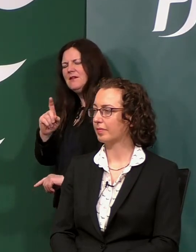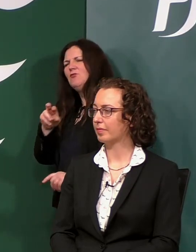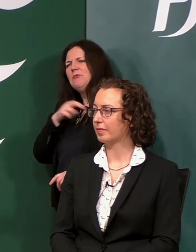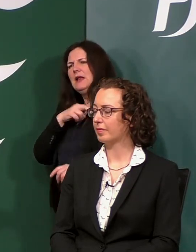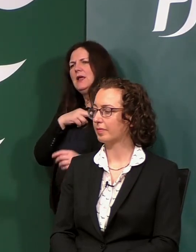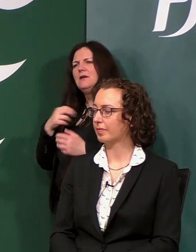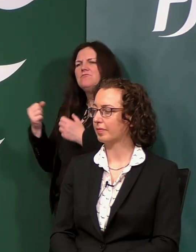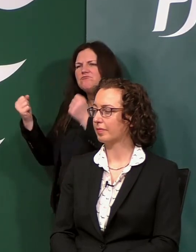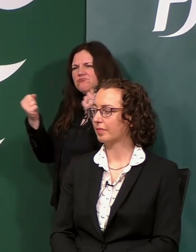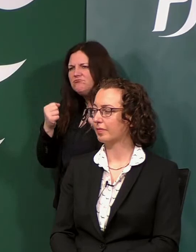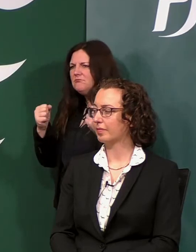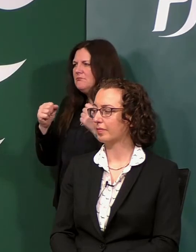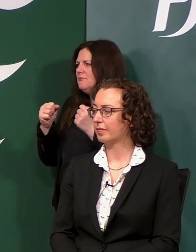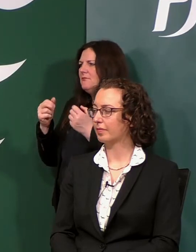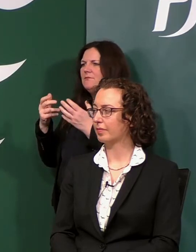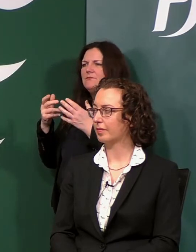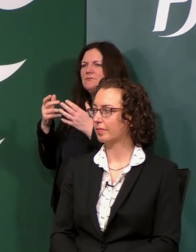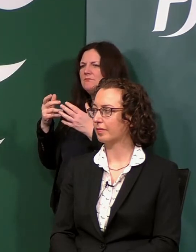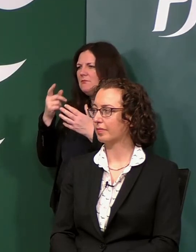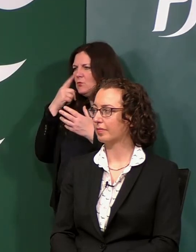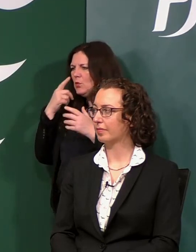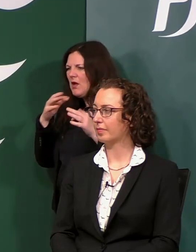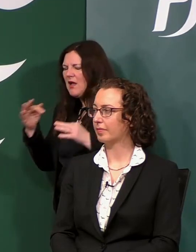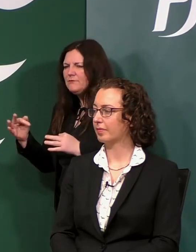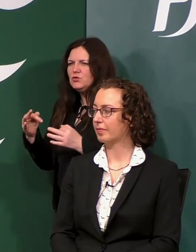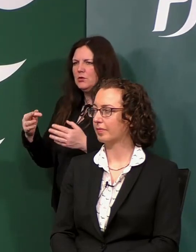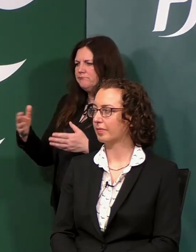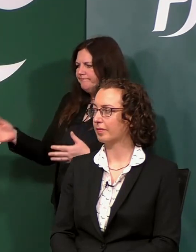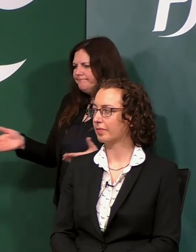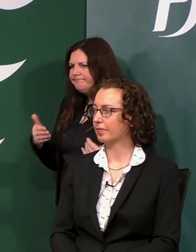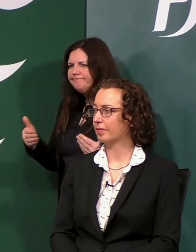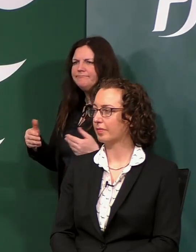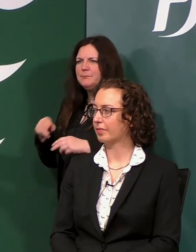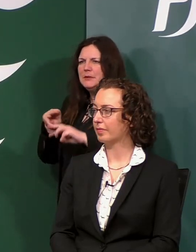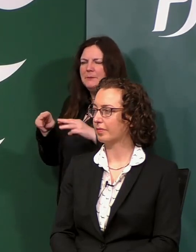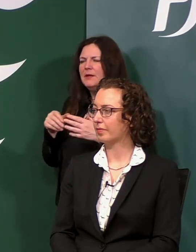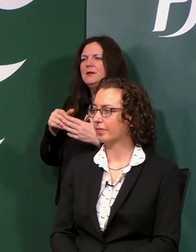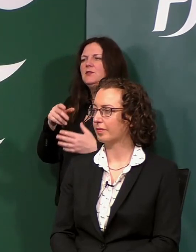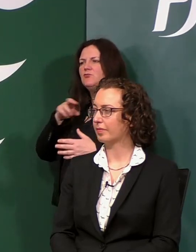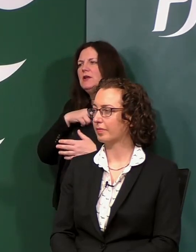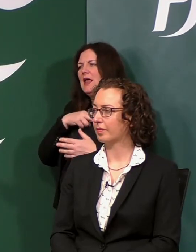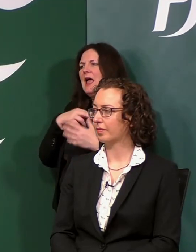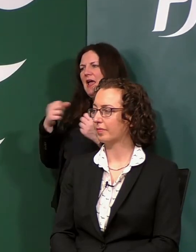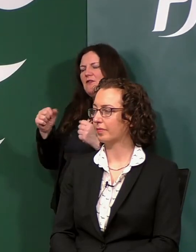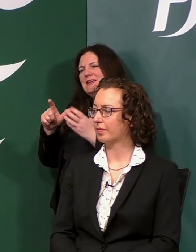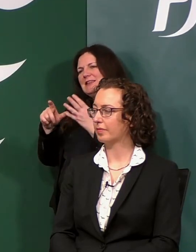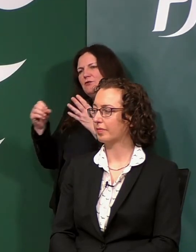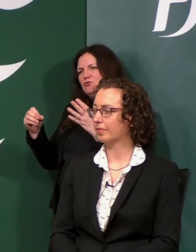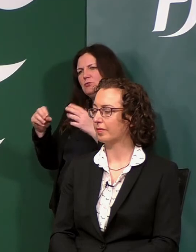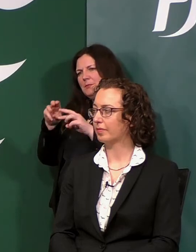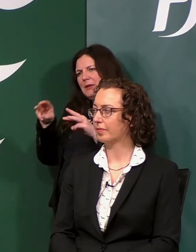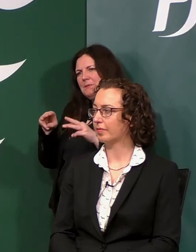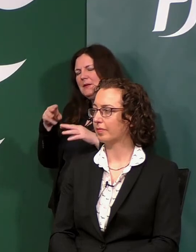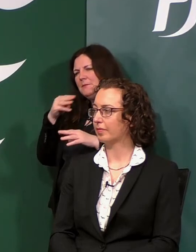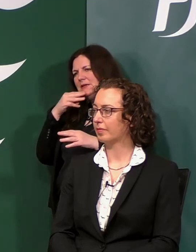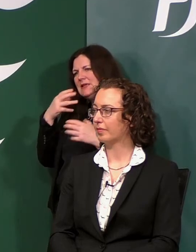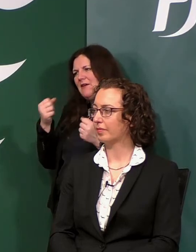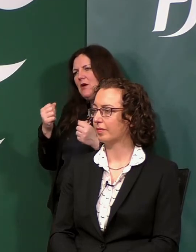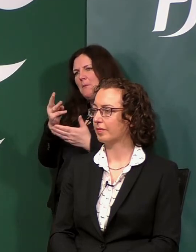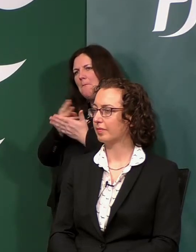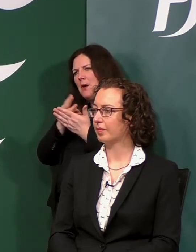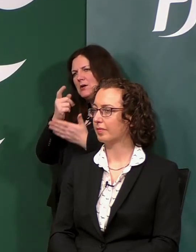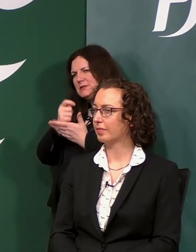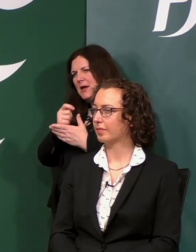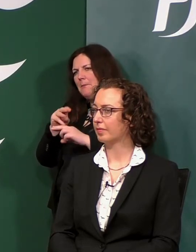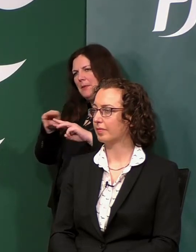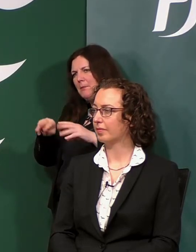week. So that number will clearly rise. 700 whole times is probably equivalent to about 1,500 to 1,600 people, because we have a lot of part-time people as well,